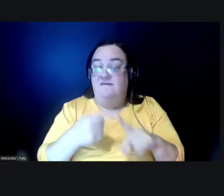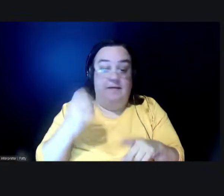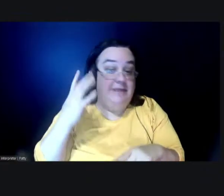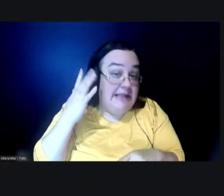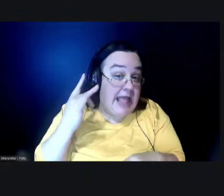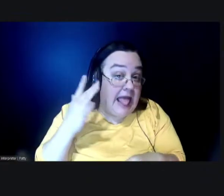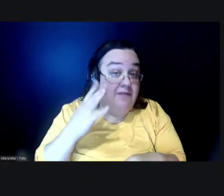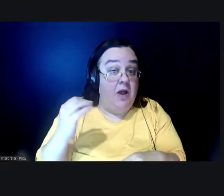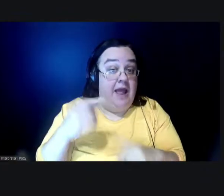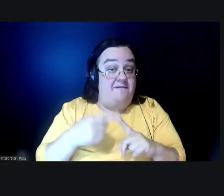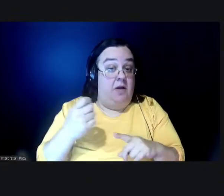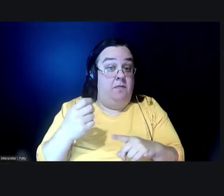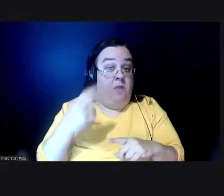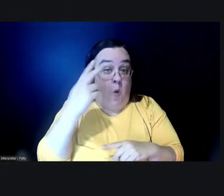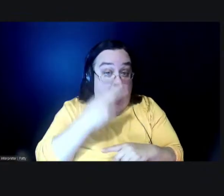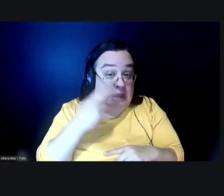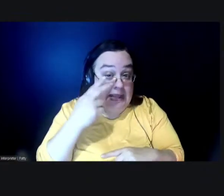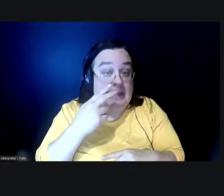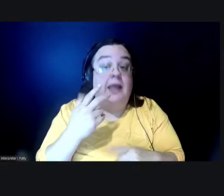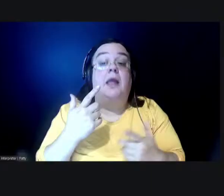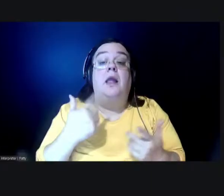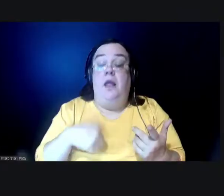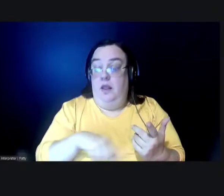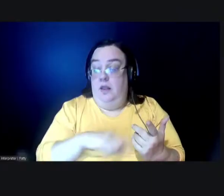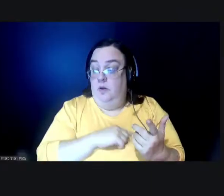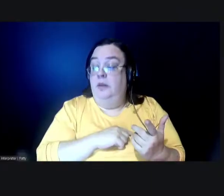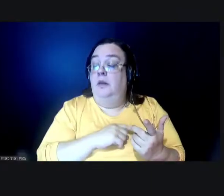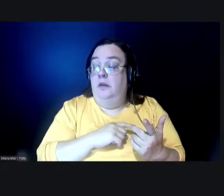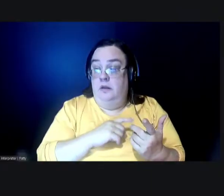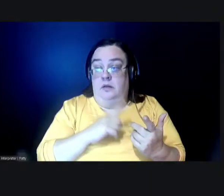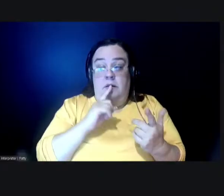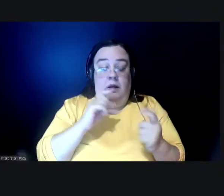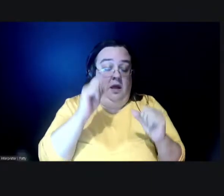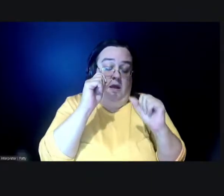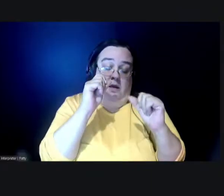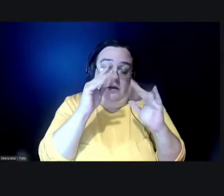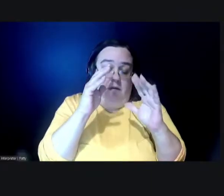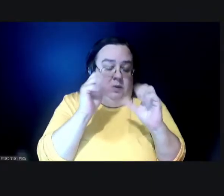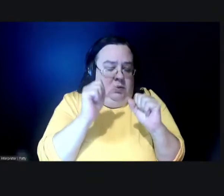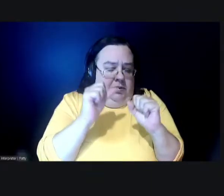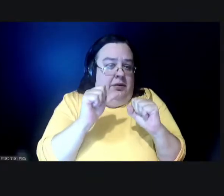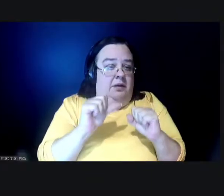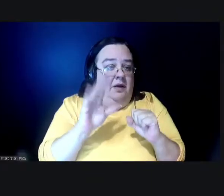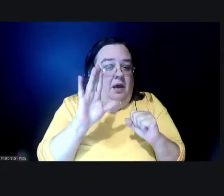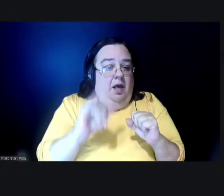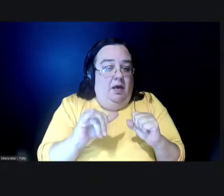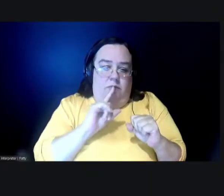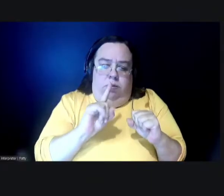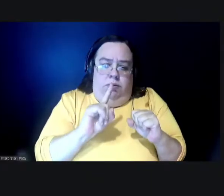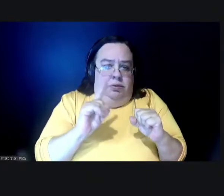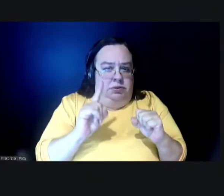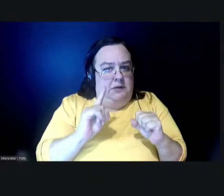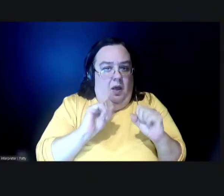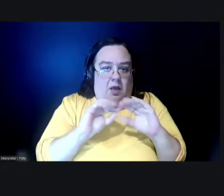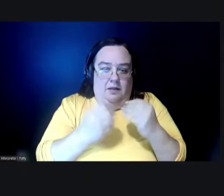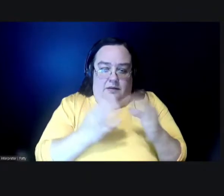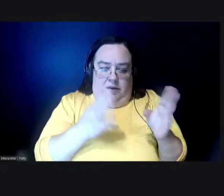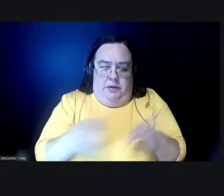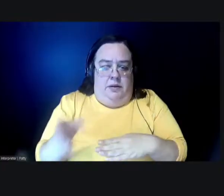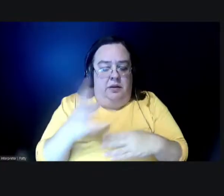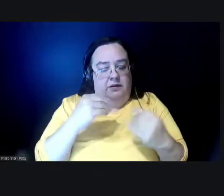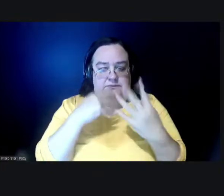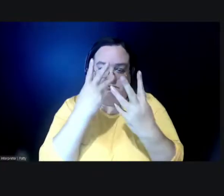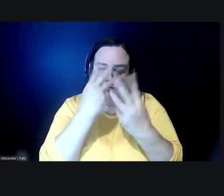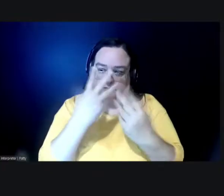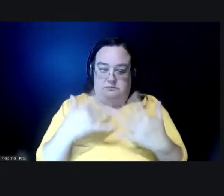Hawaii. We were blown away by how organized it was and how beautiful the event